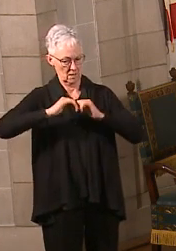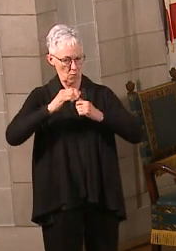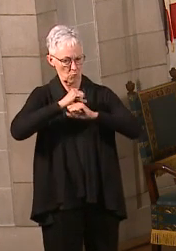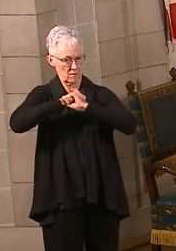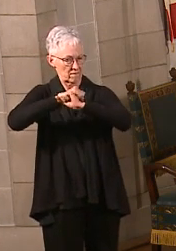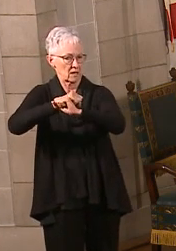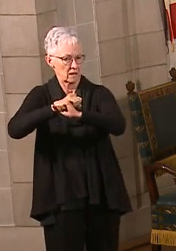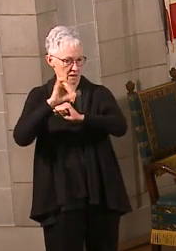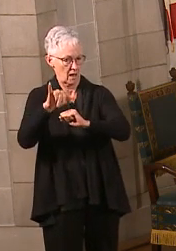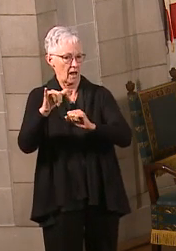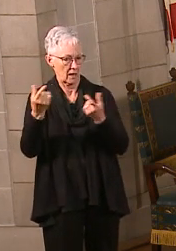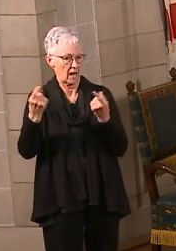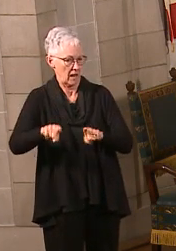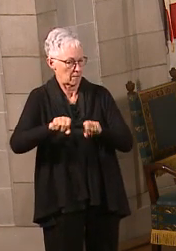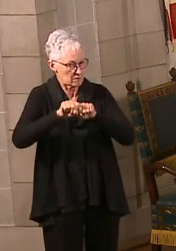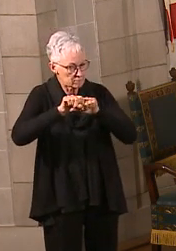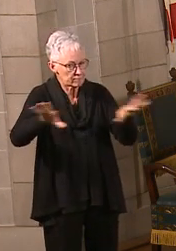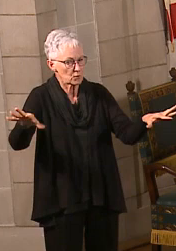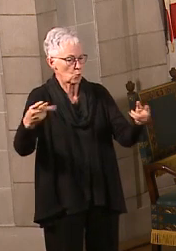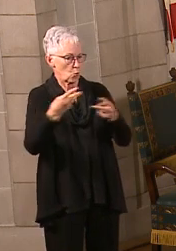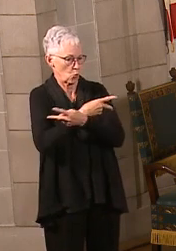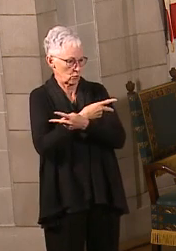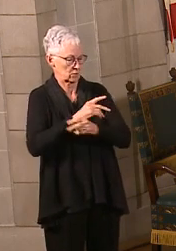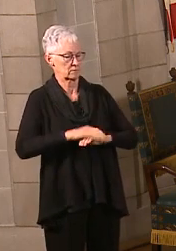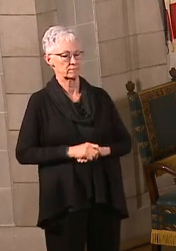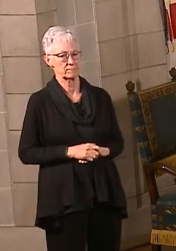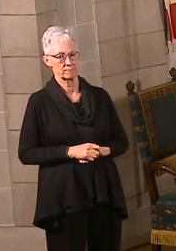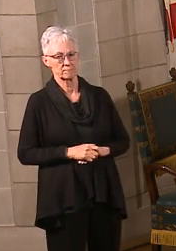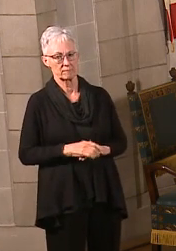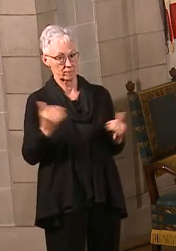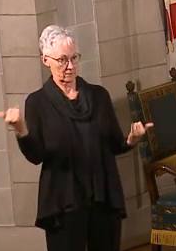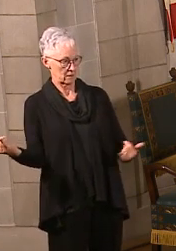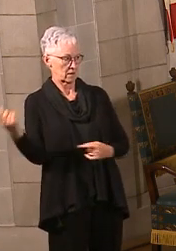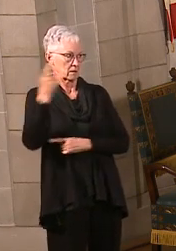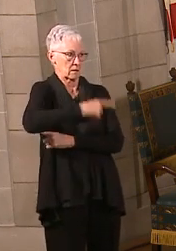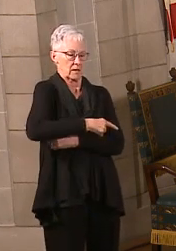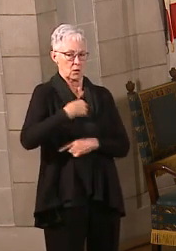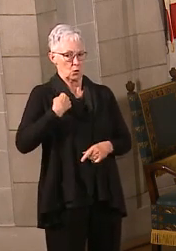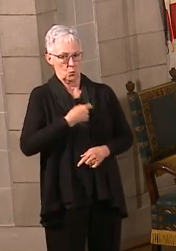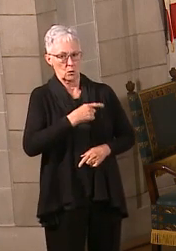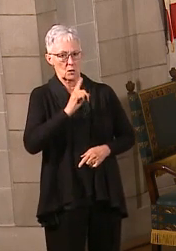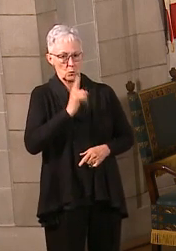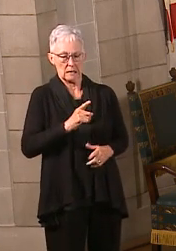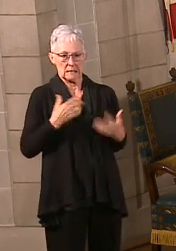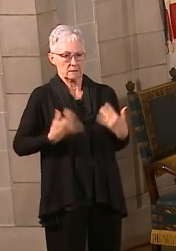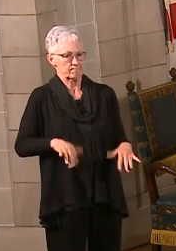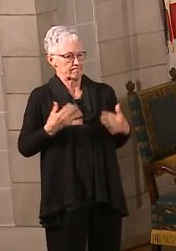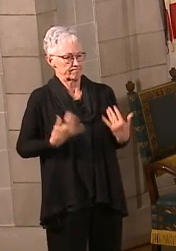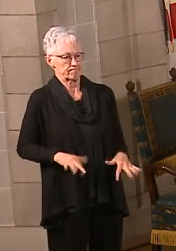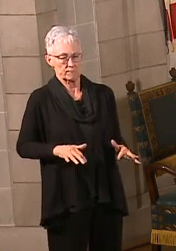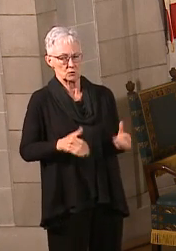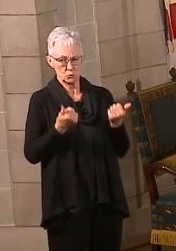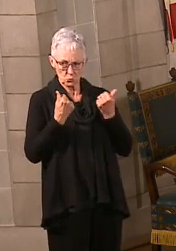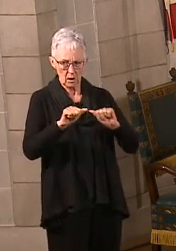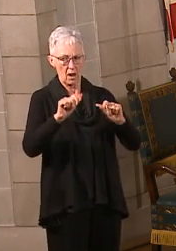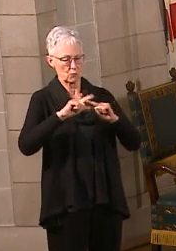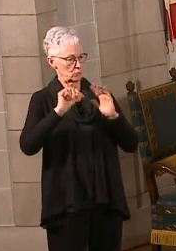today we are making that final push for the next 3 weeks through the month of